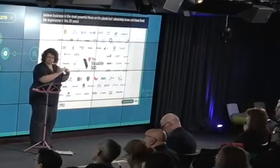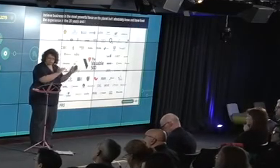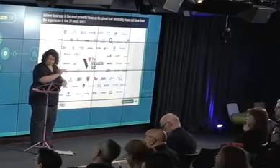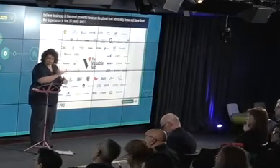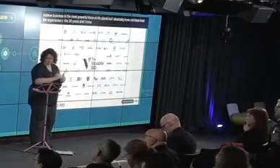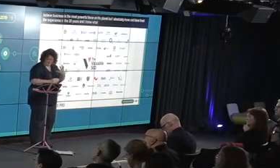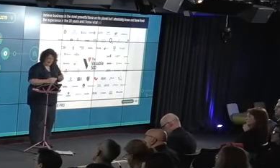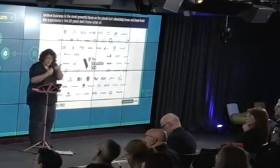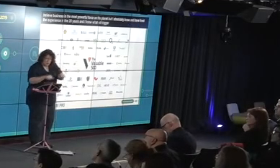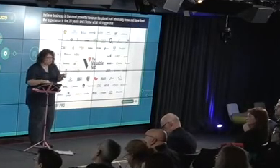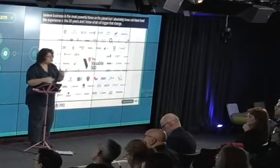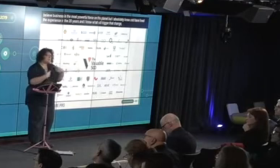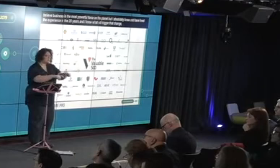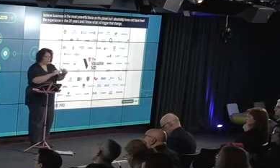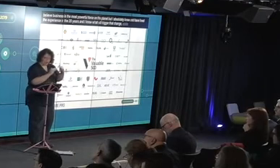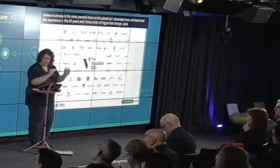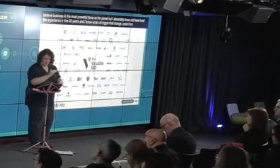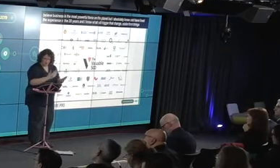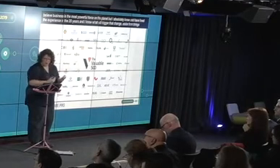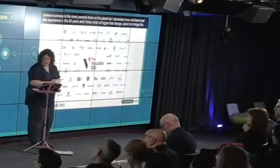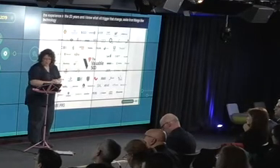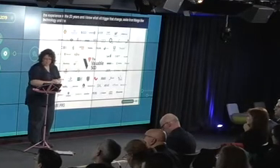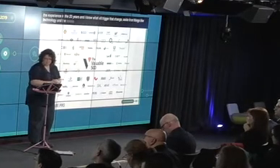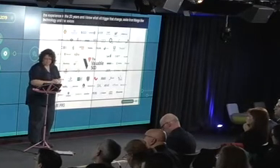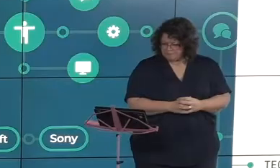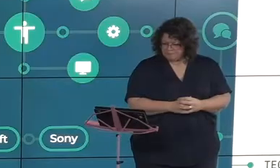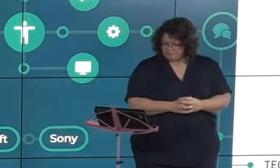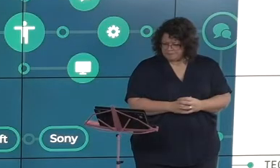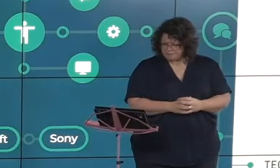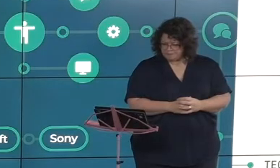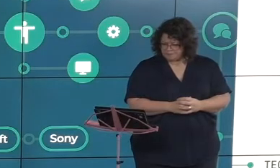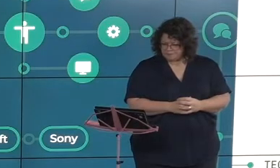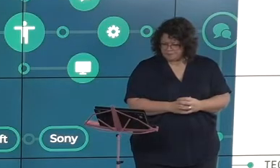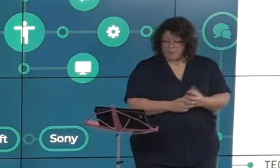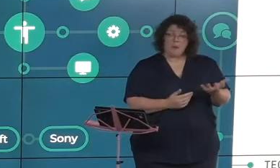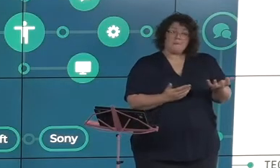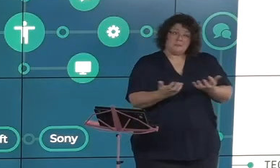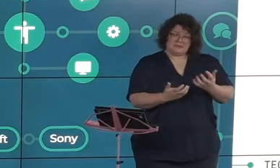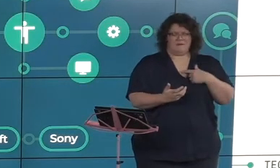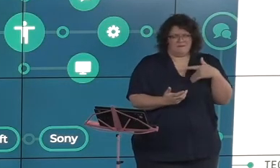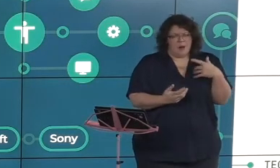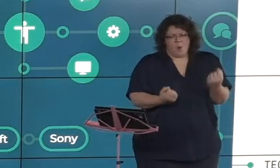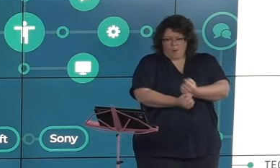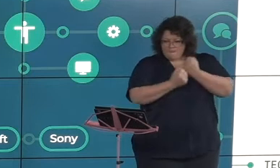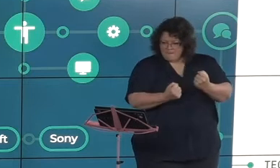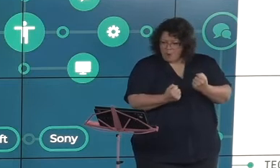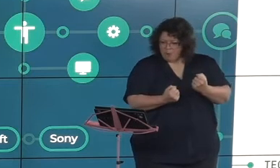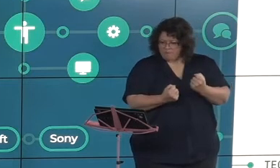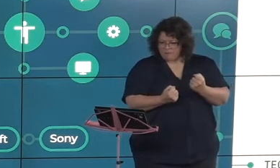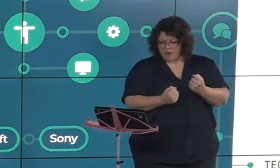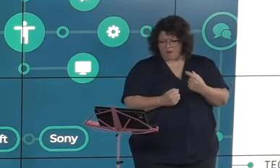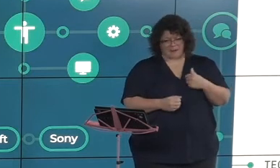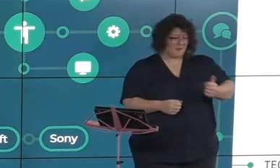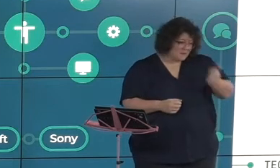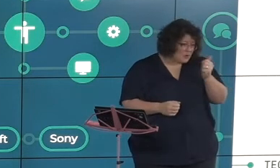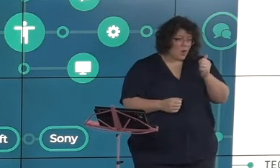things like technology and the voices from within our organizations. We need the leadership. We need them. In the shadow and the